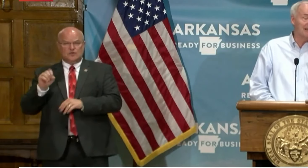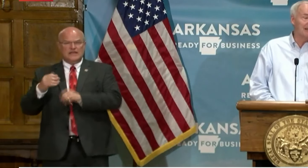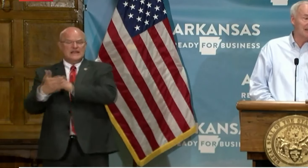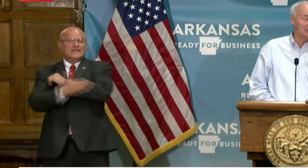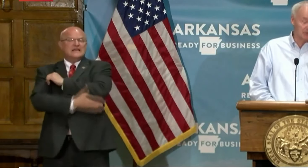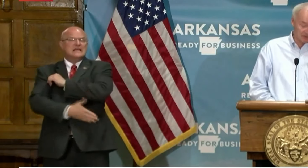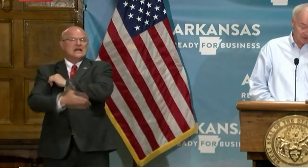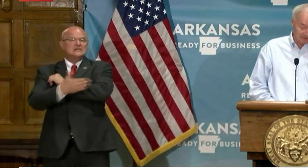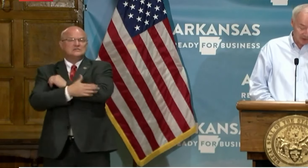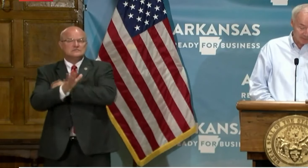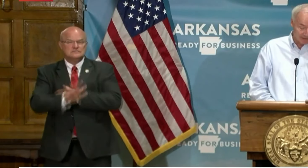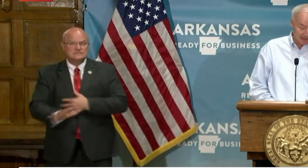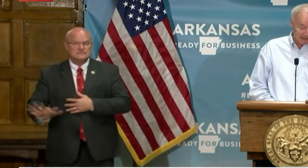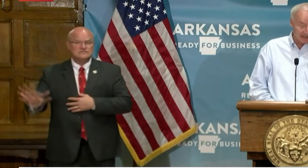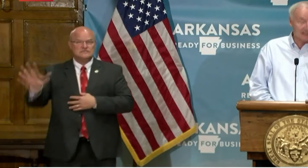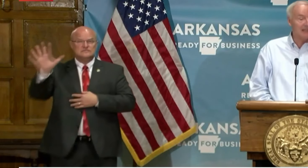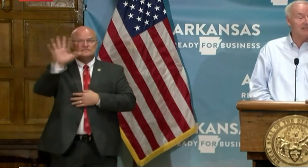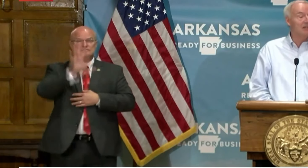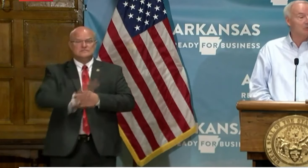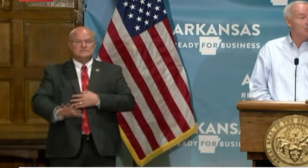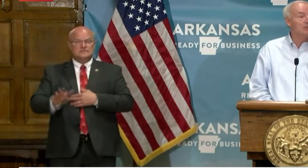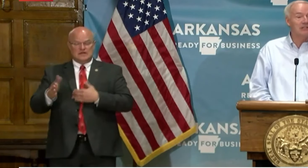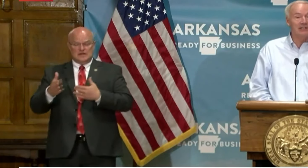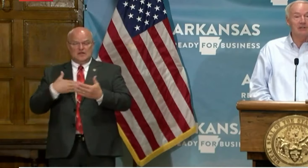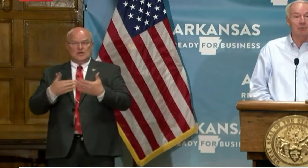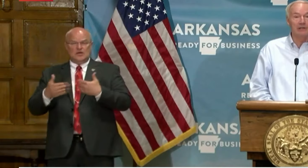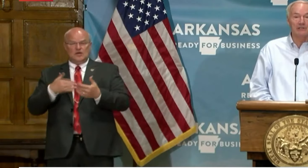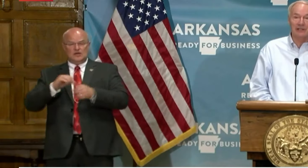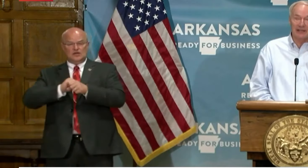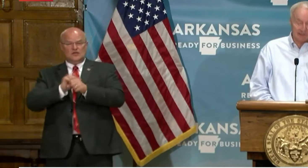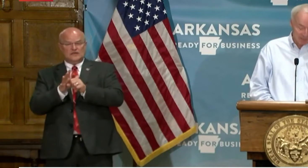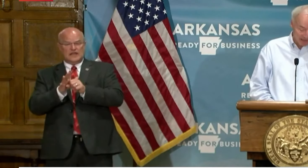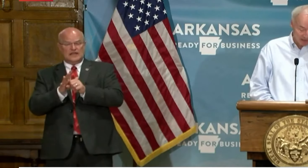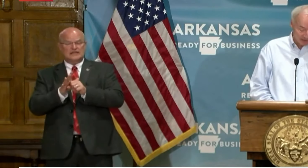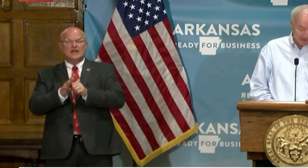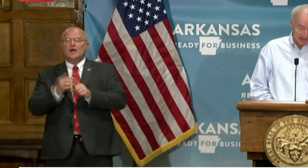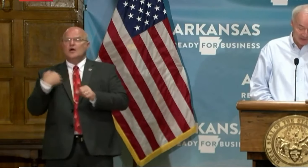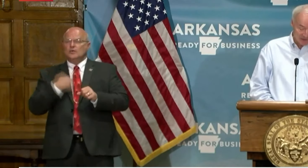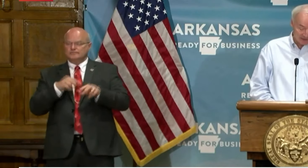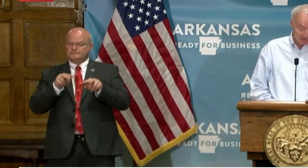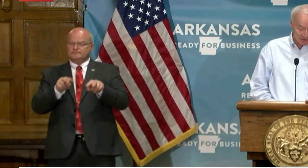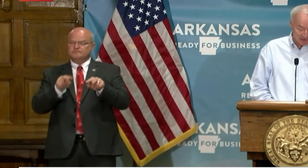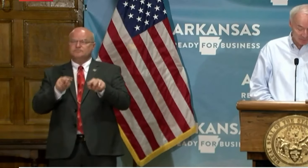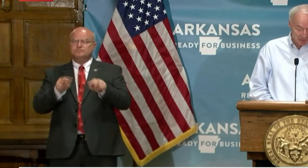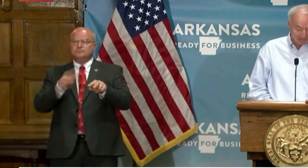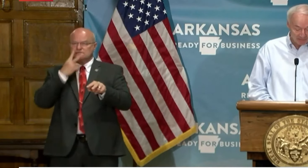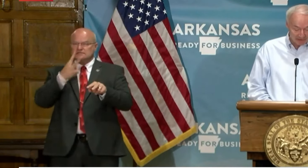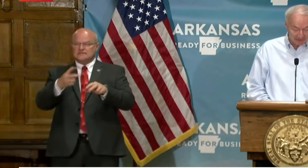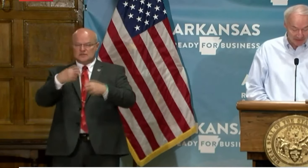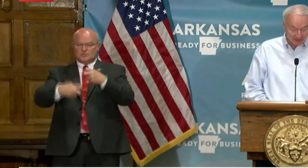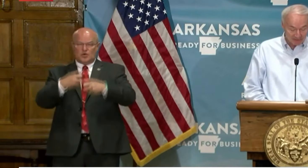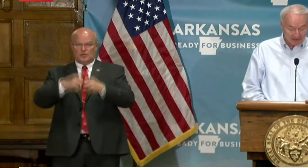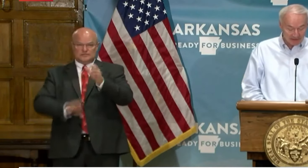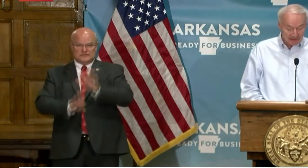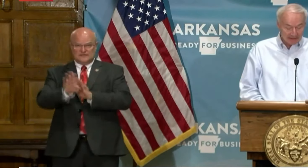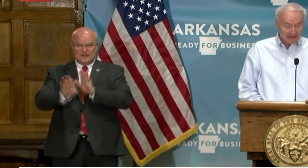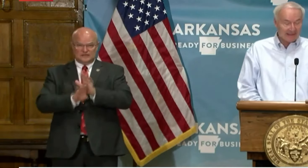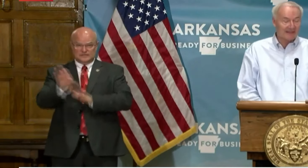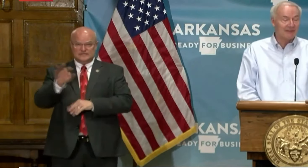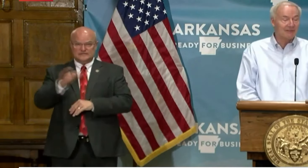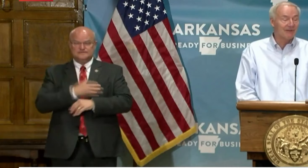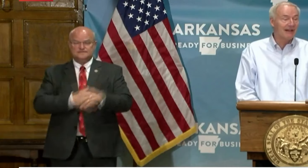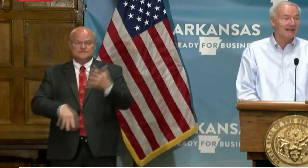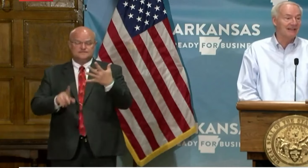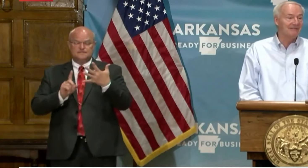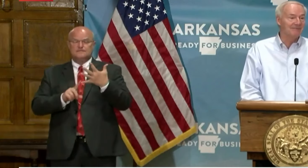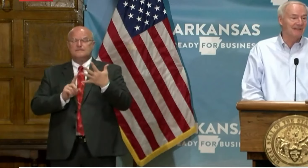country as a result of COVID-19. We'll continue to watch that and monitor that to see if there's any problem that develops.